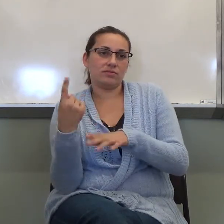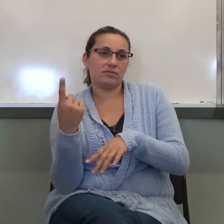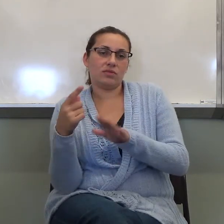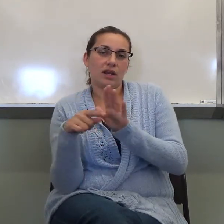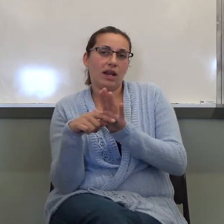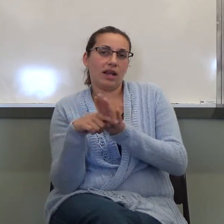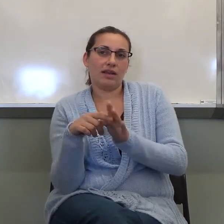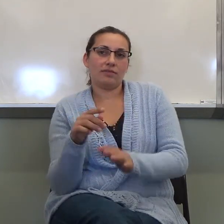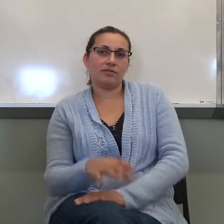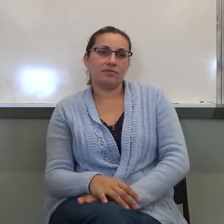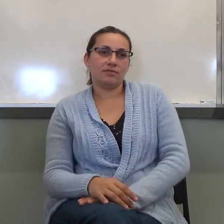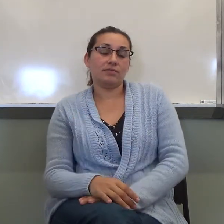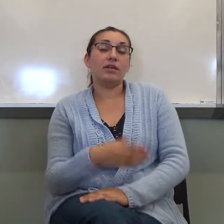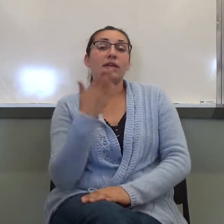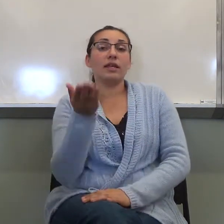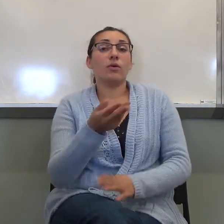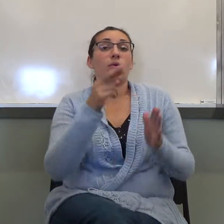rule. Subtract